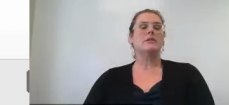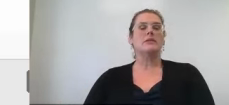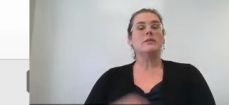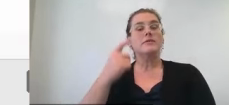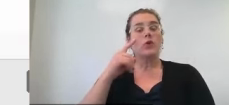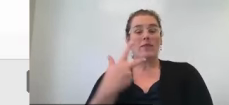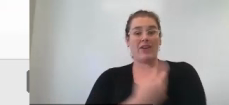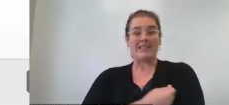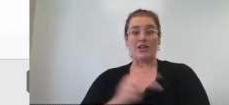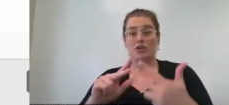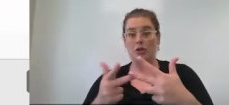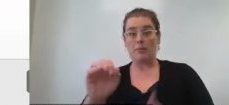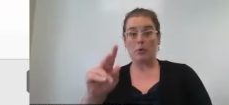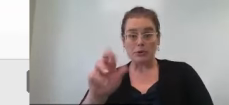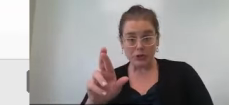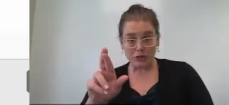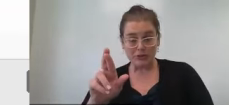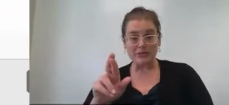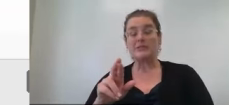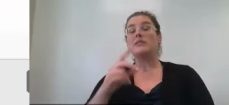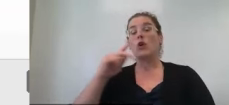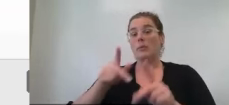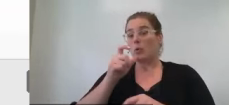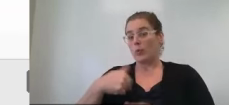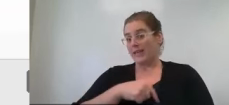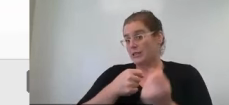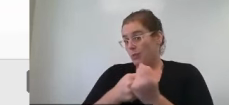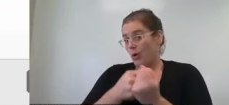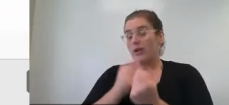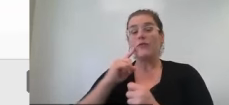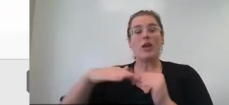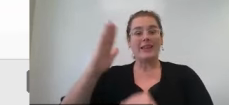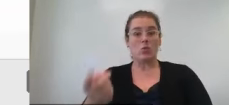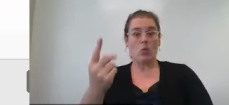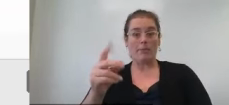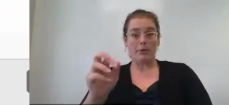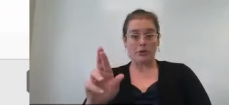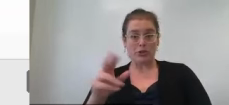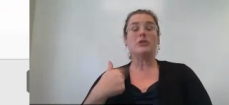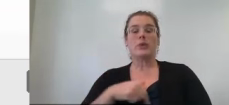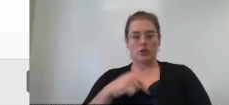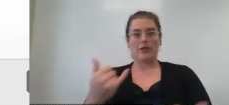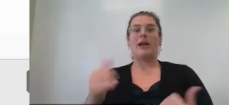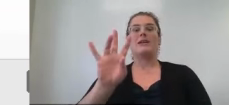vaccination boosters for the people we support, for at least 1 booster, we are at 77%.